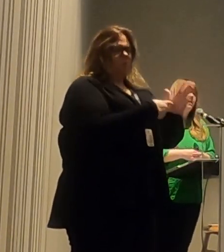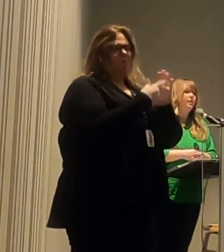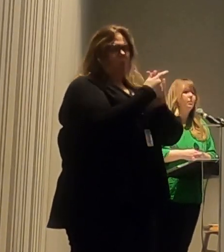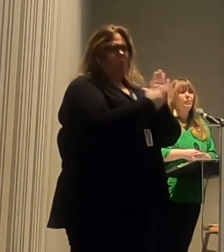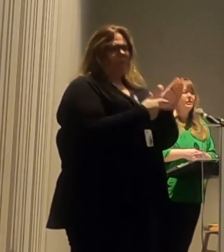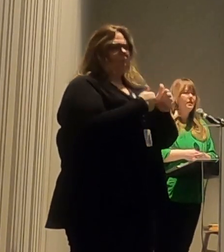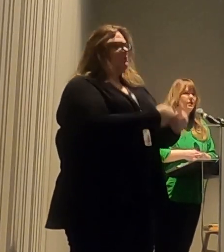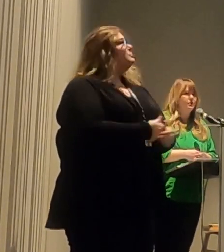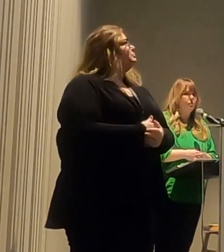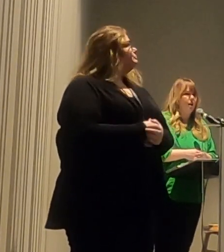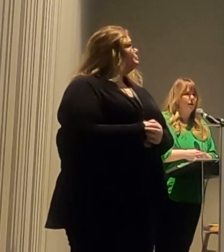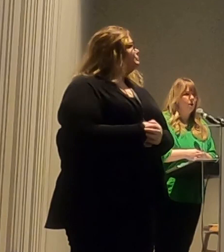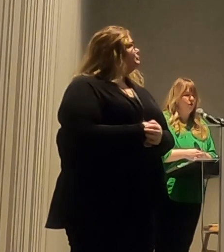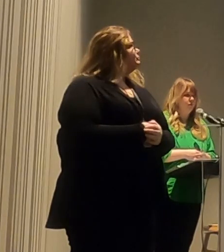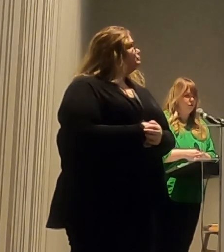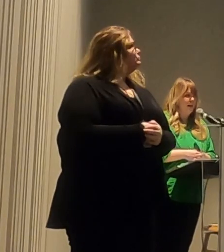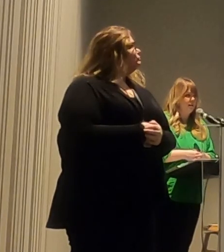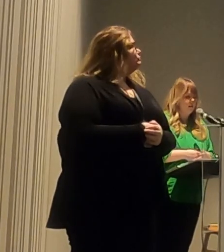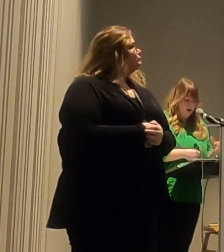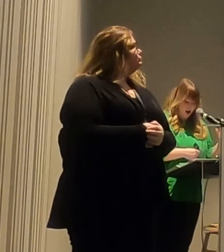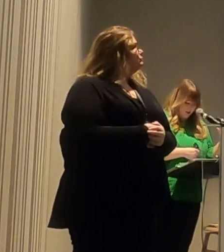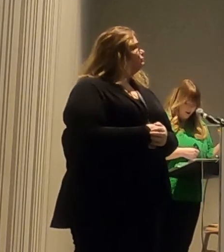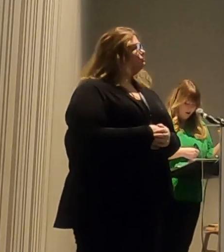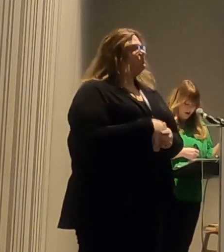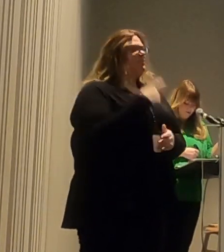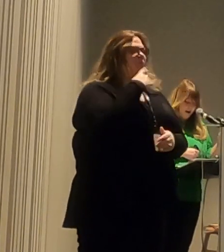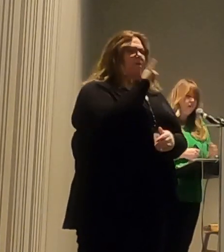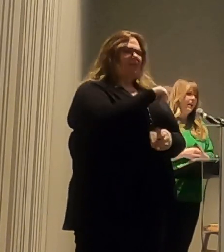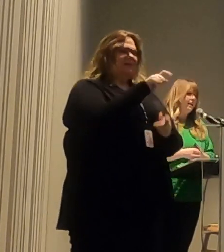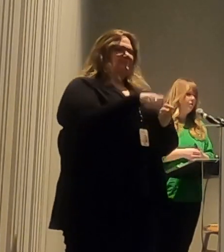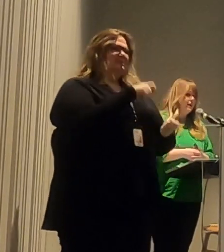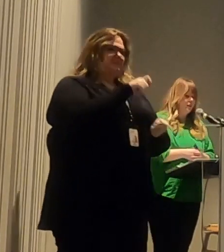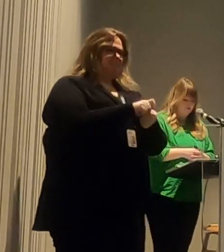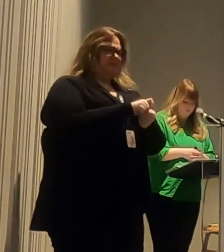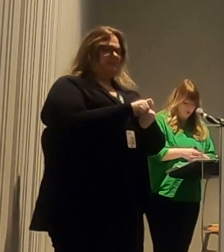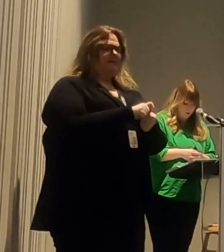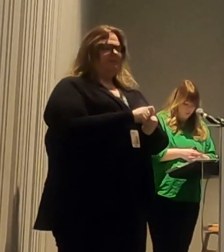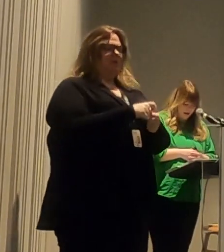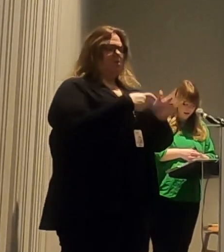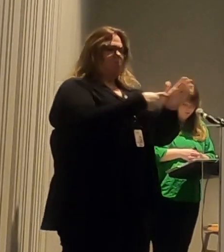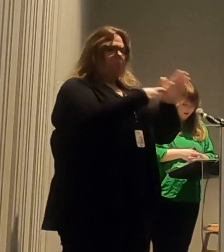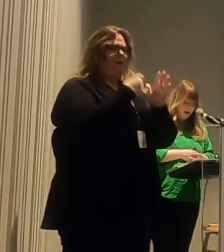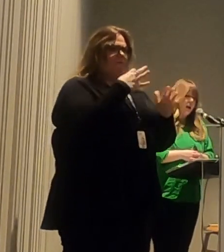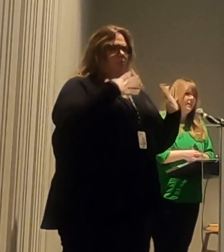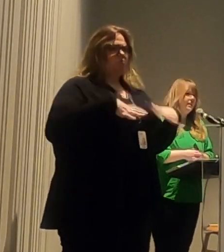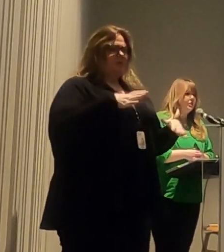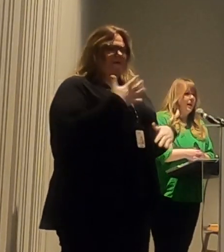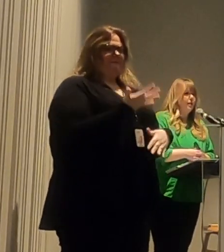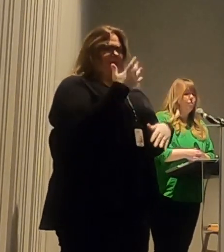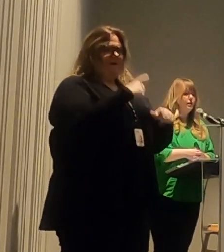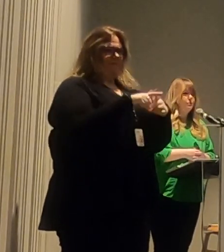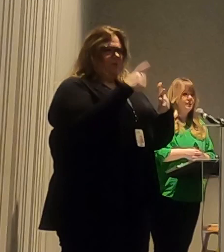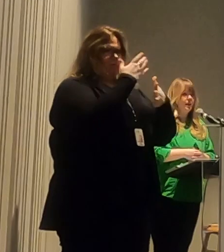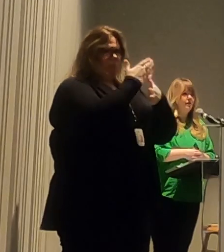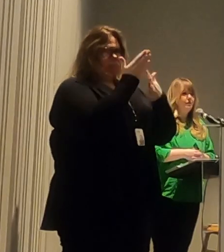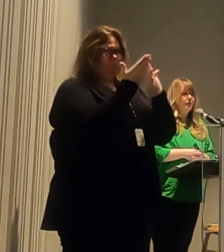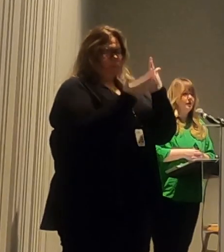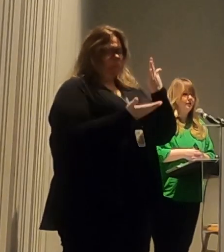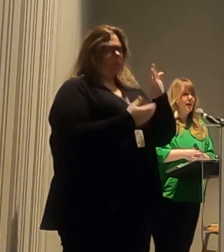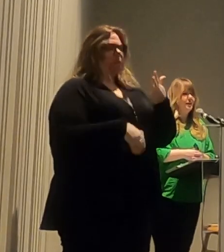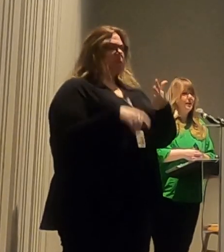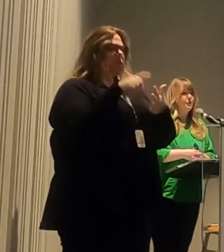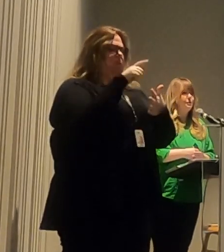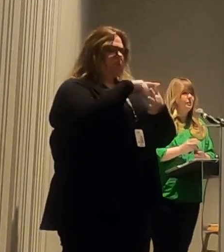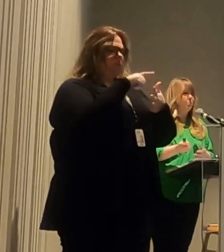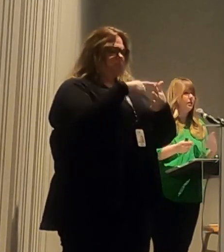us, within this code of dress, there are 5 categories of formal wear, and each category was then